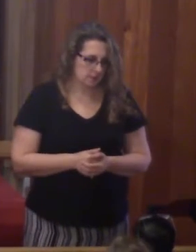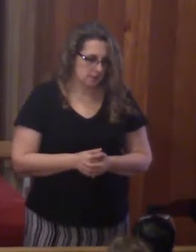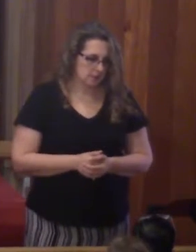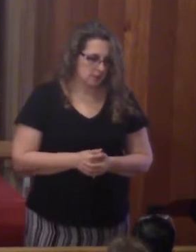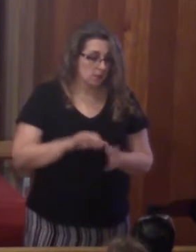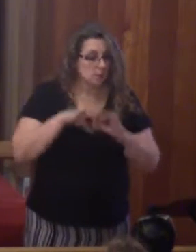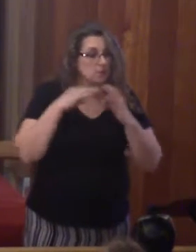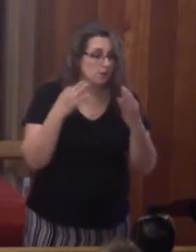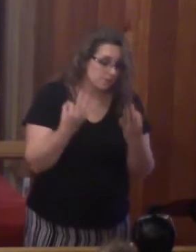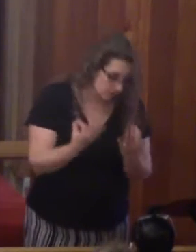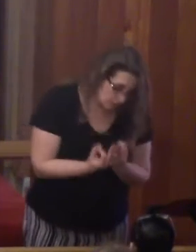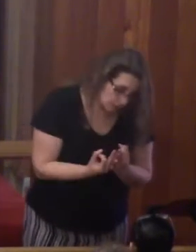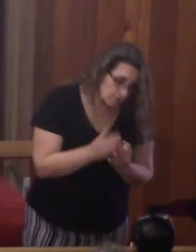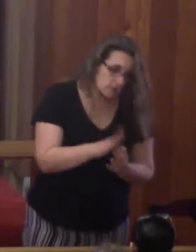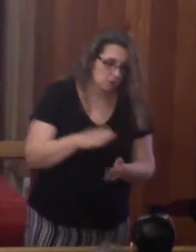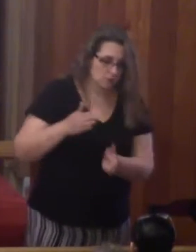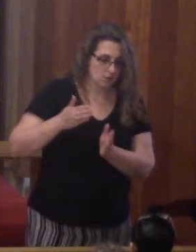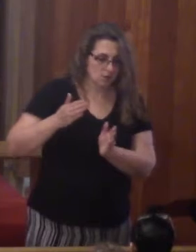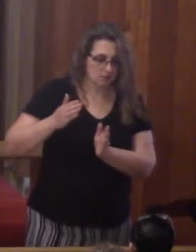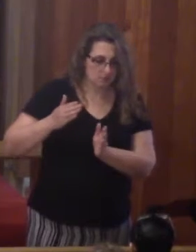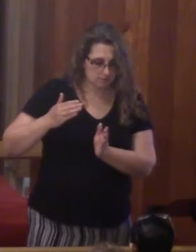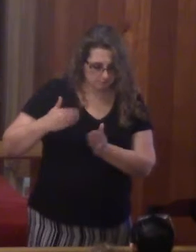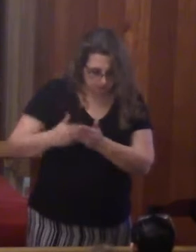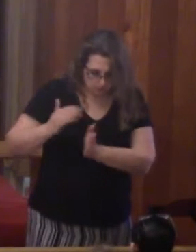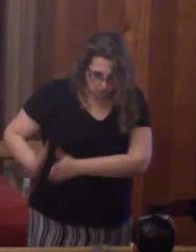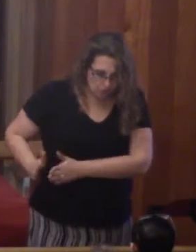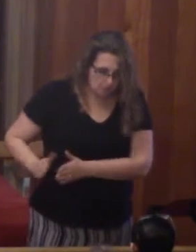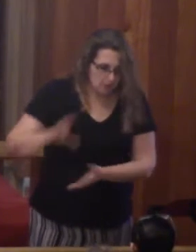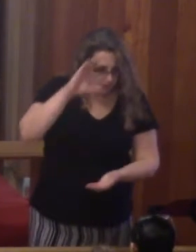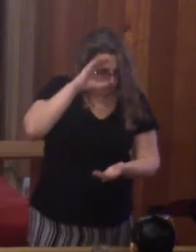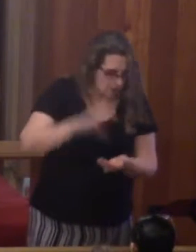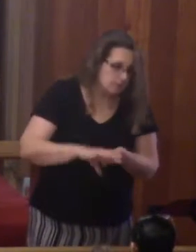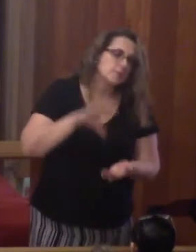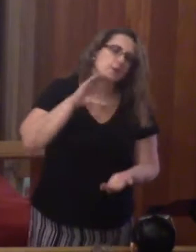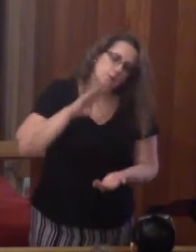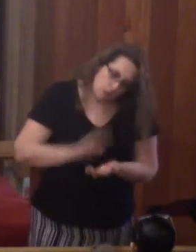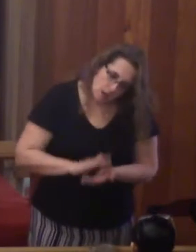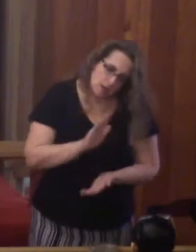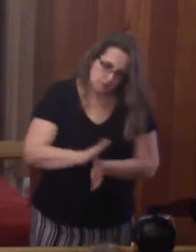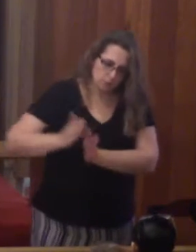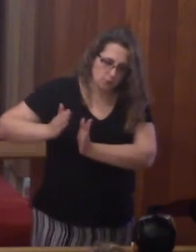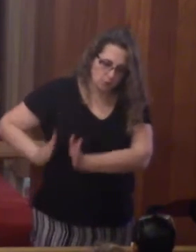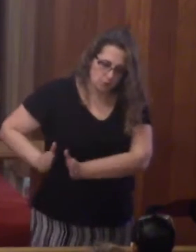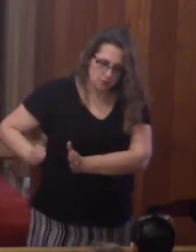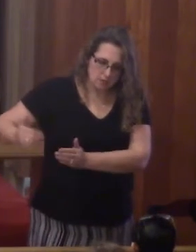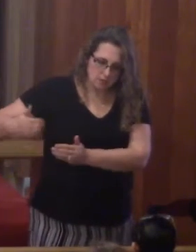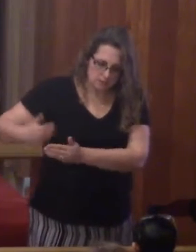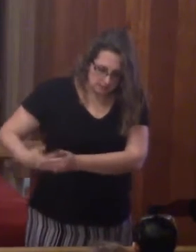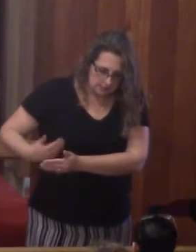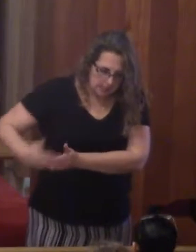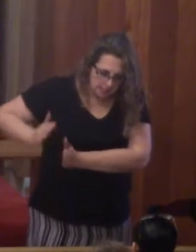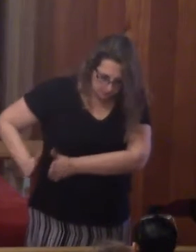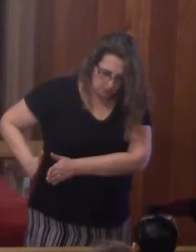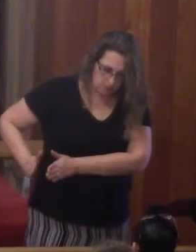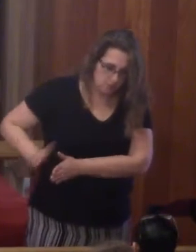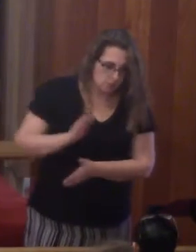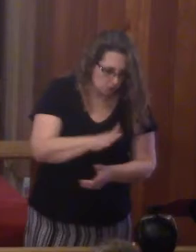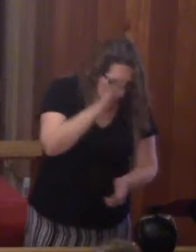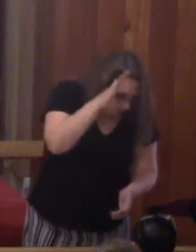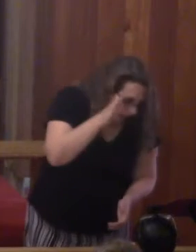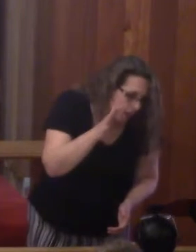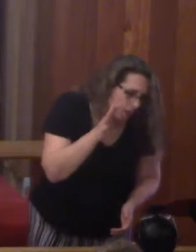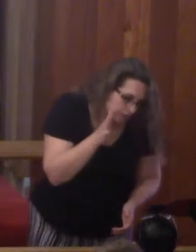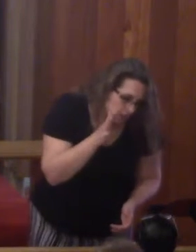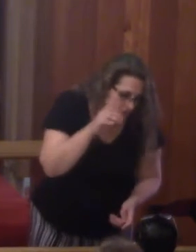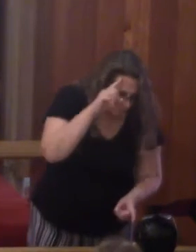Your family is your neighbor. The spouse God has given you, the children, if God gives them to you, your parents, your